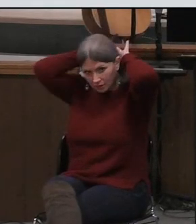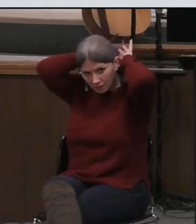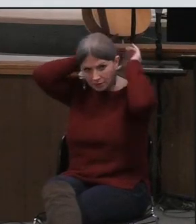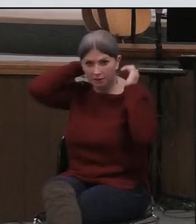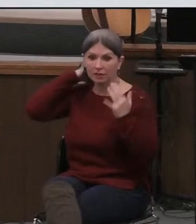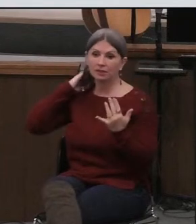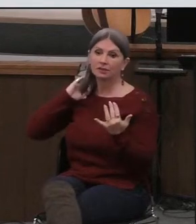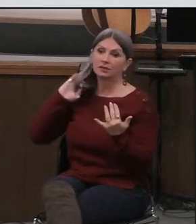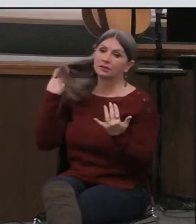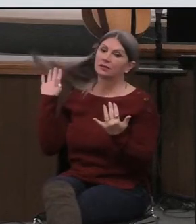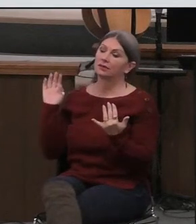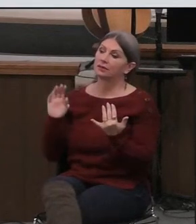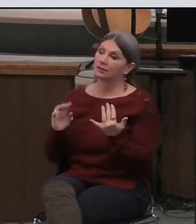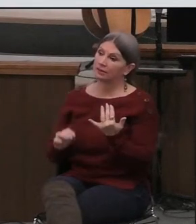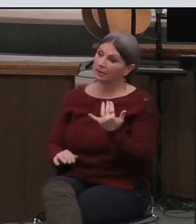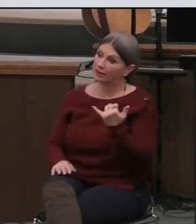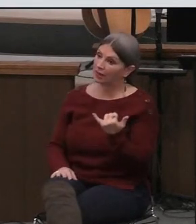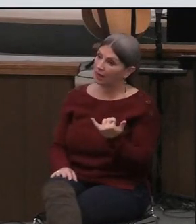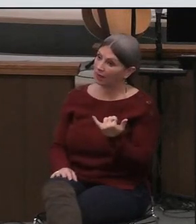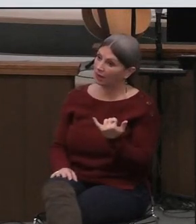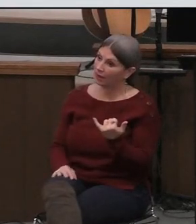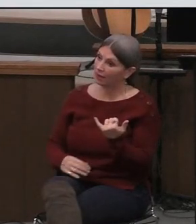Today, he